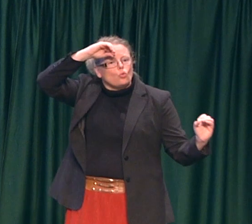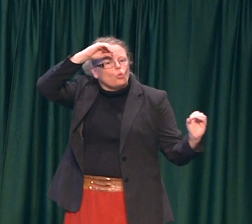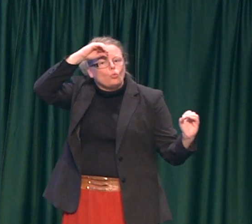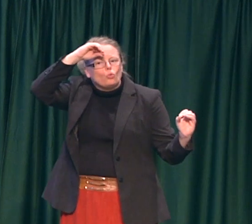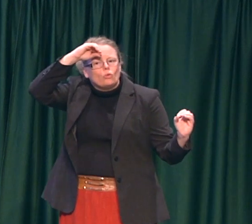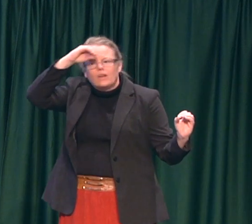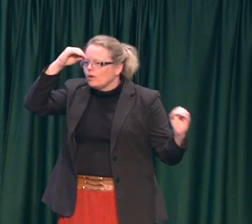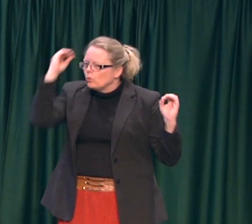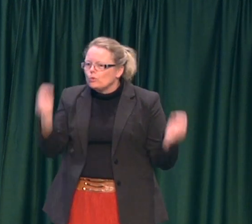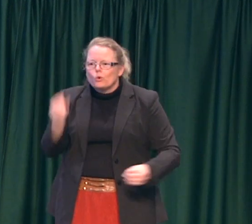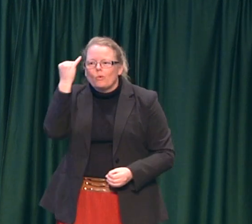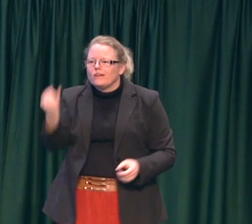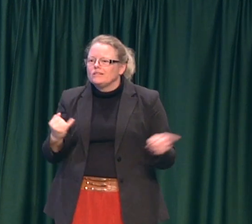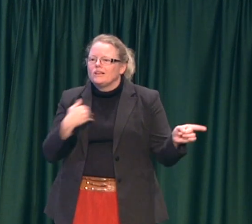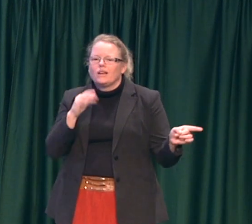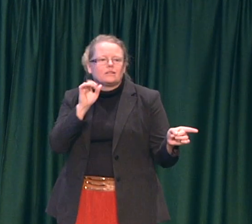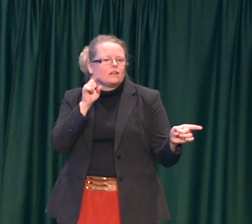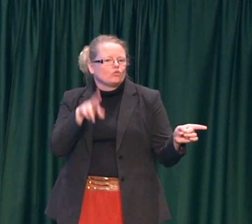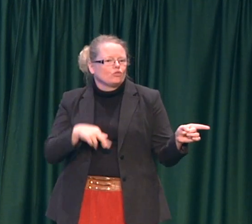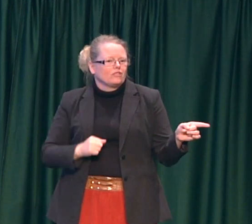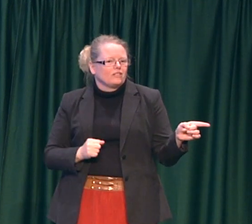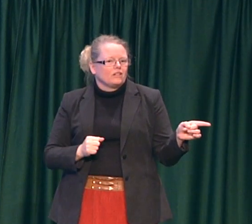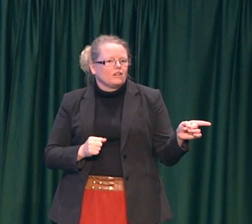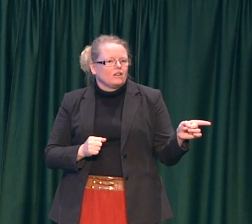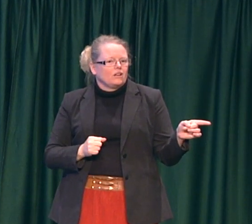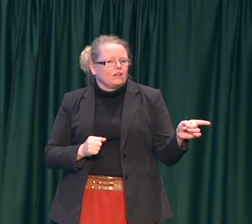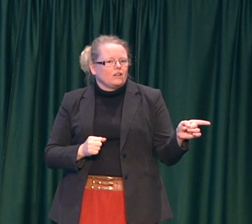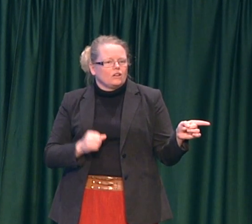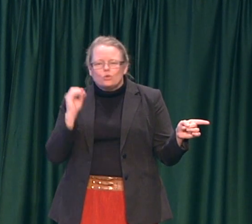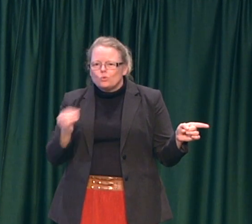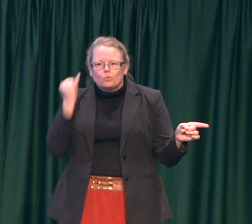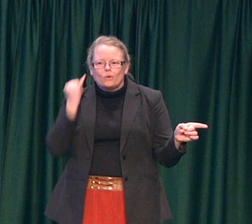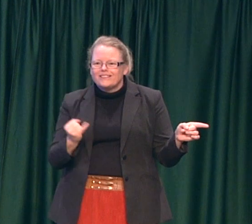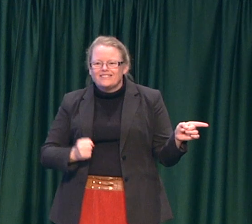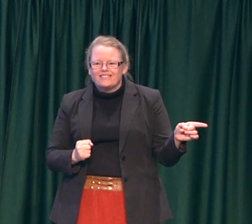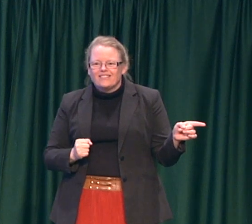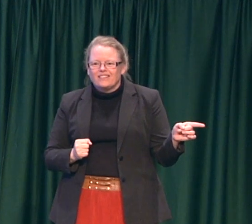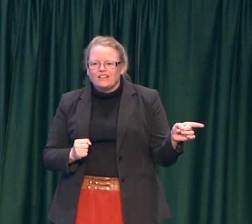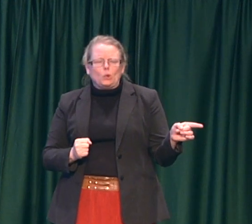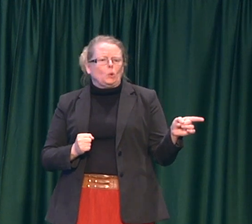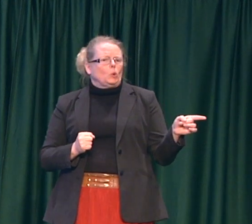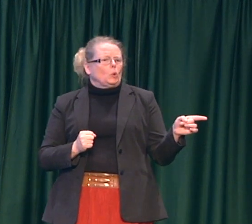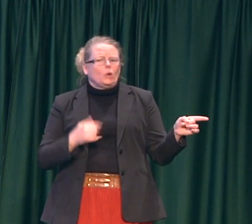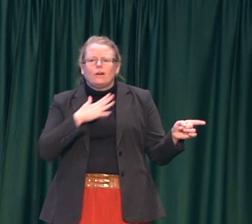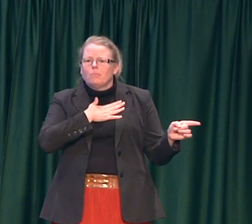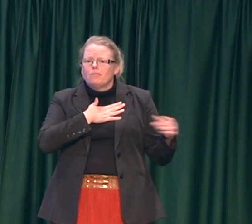remove cancer. And you know what? That patient at that point in time, because up until this point in time, they've had no